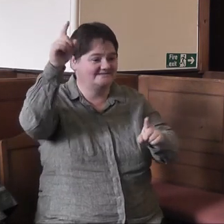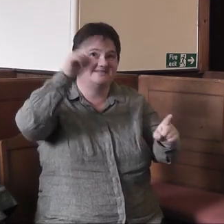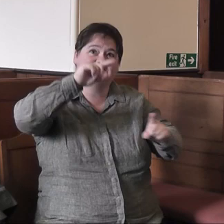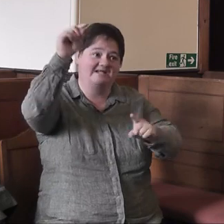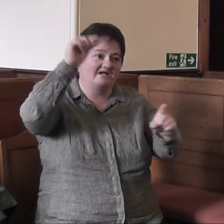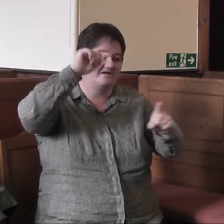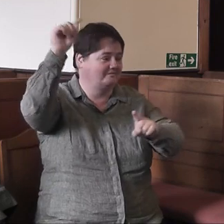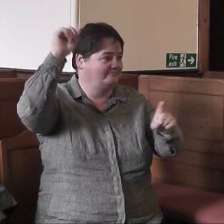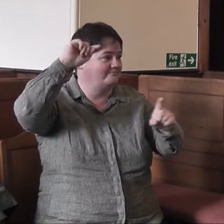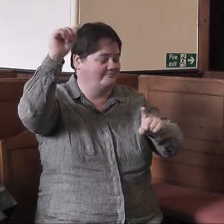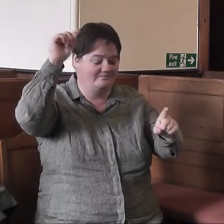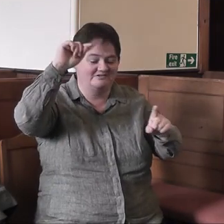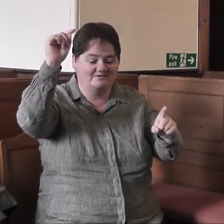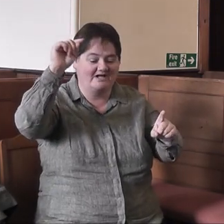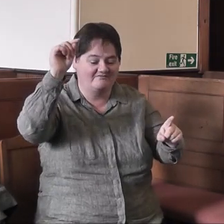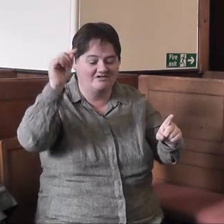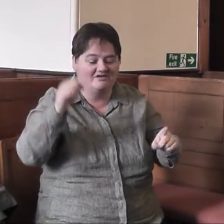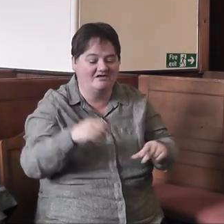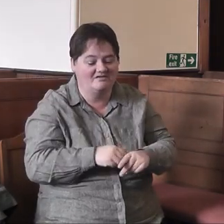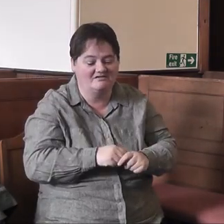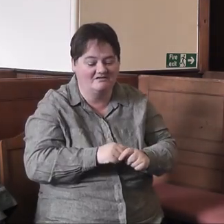this link between heaven and earth.